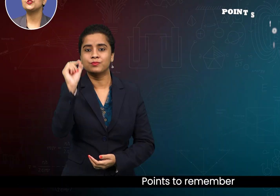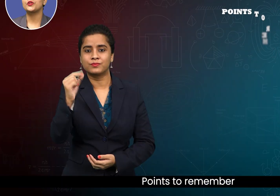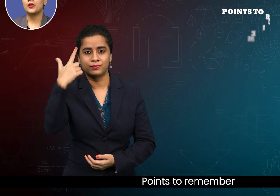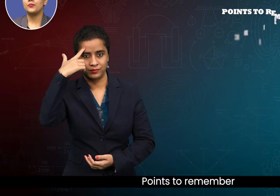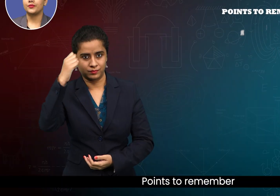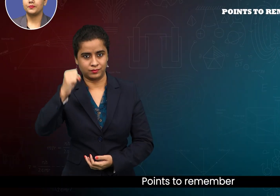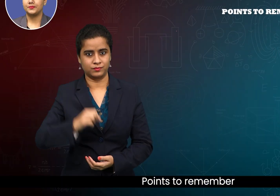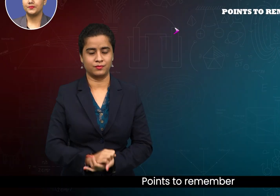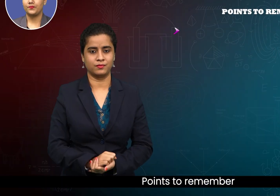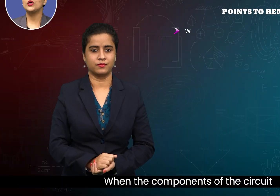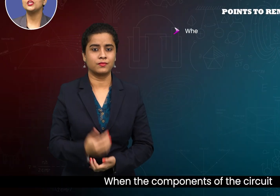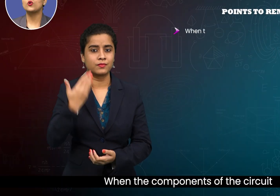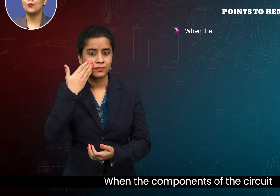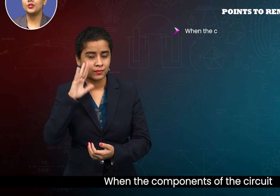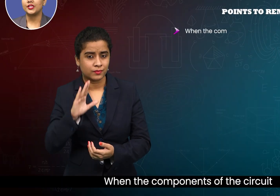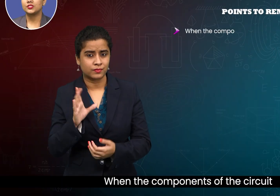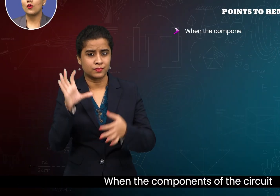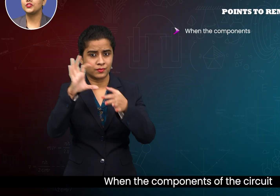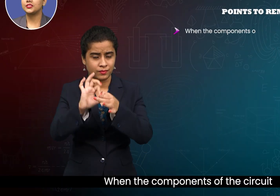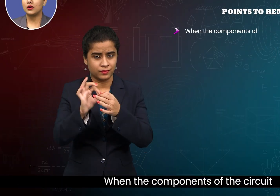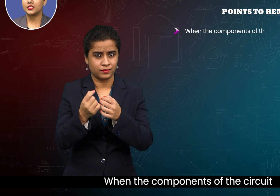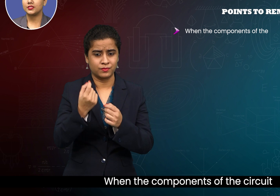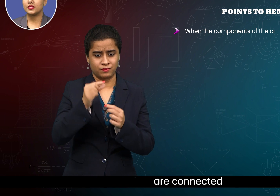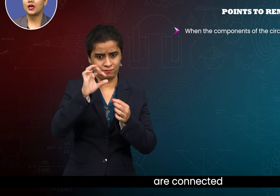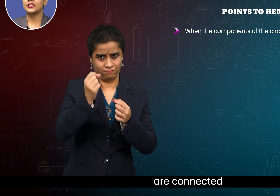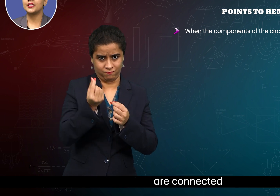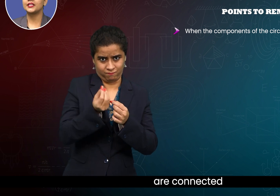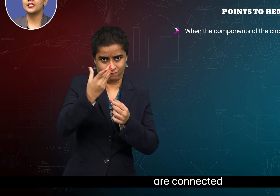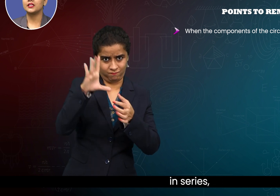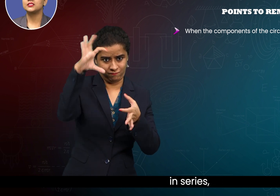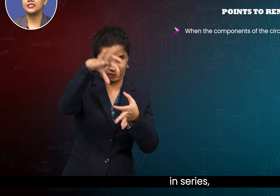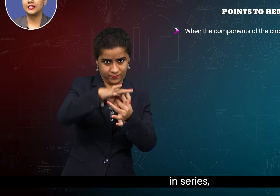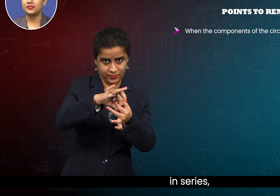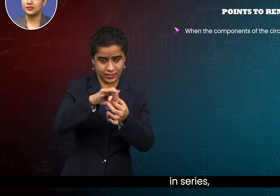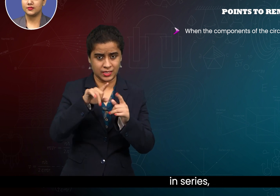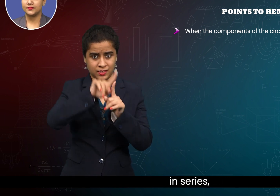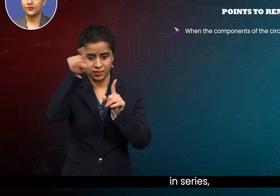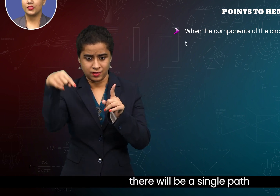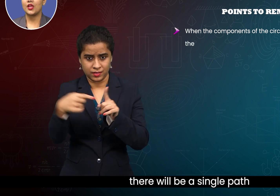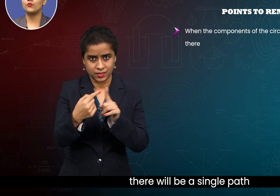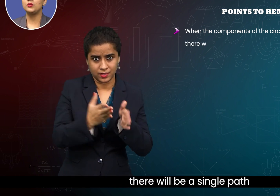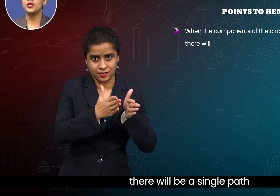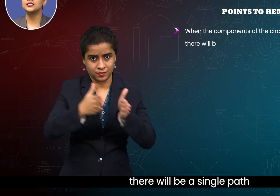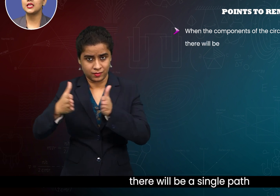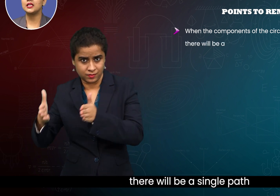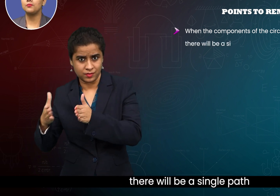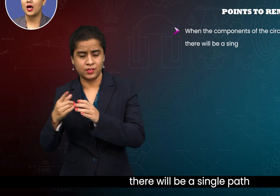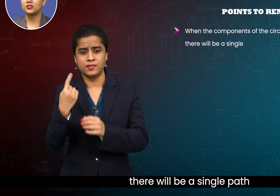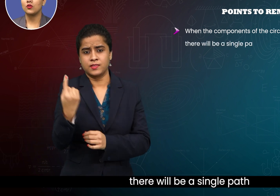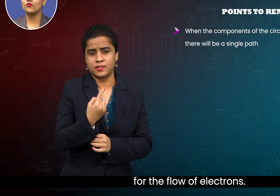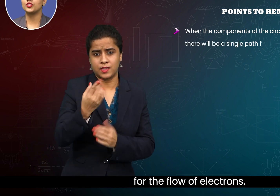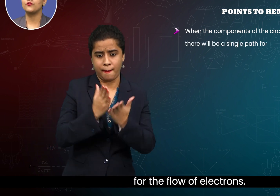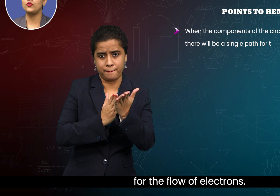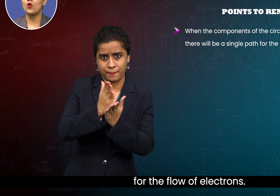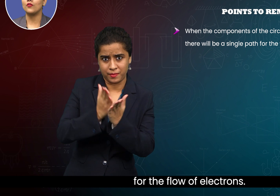Points to remember. When the components of the circuit are connected in series, there will be a single